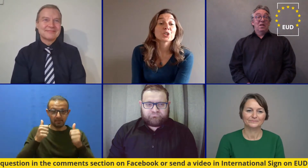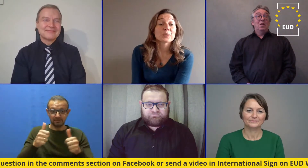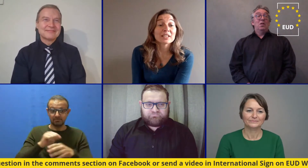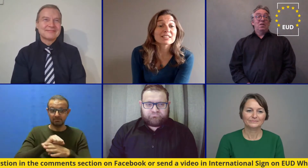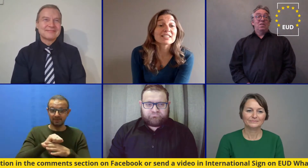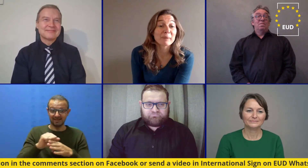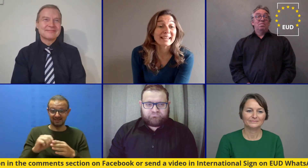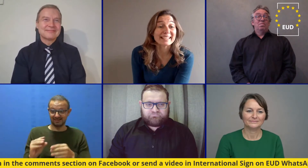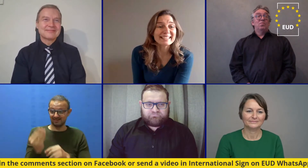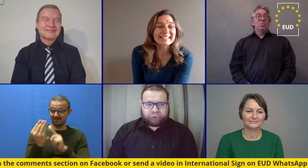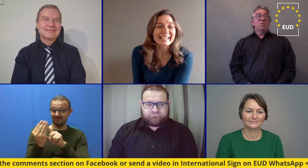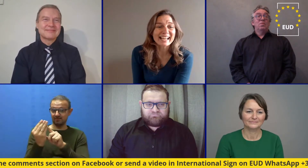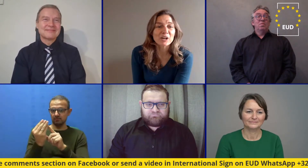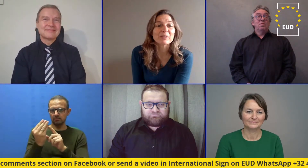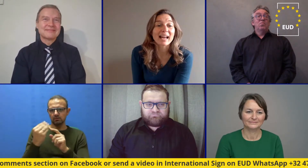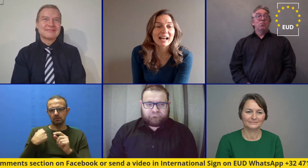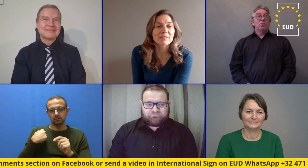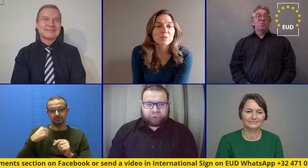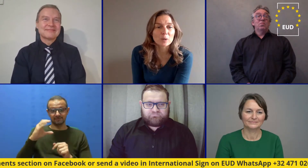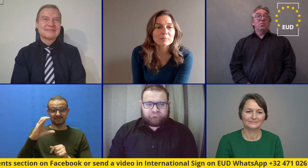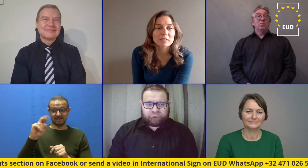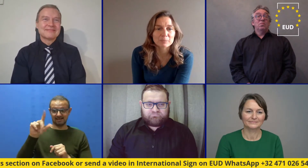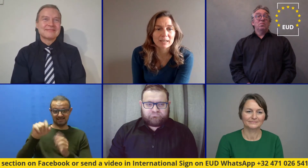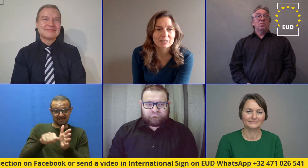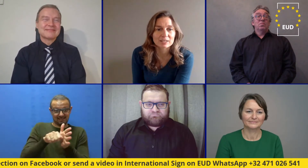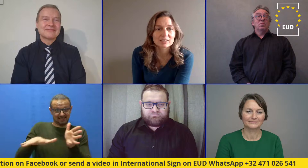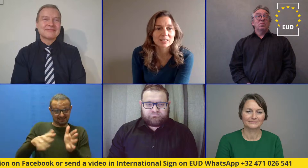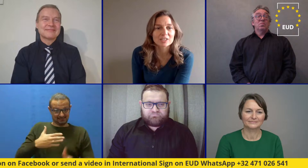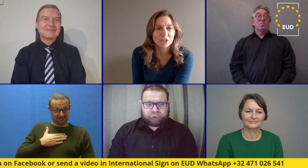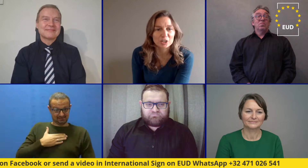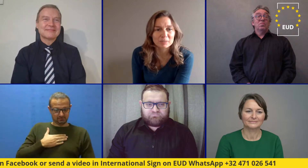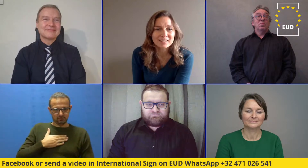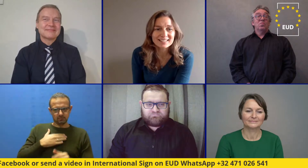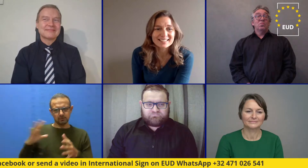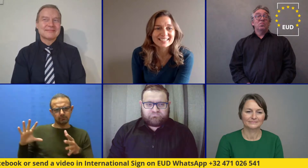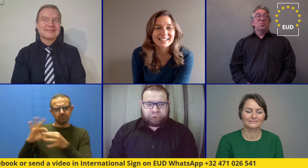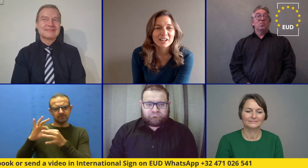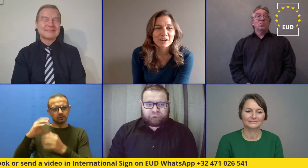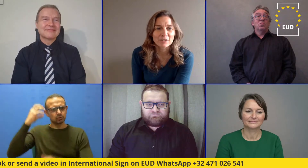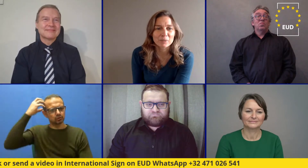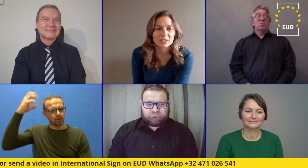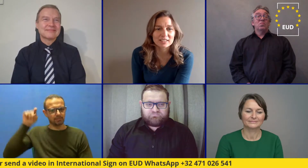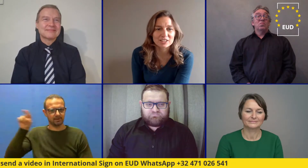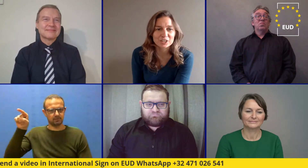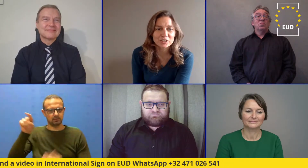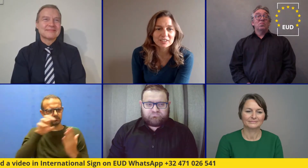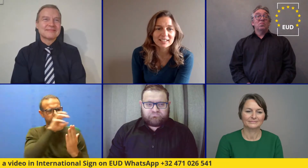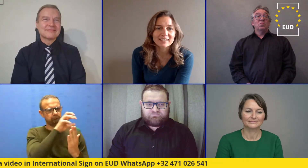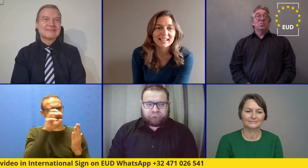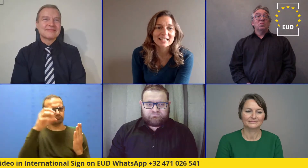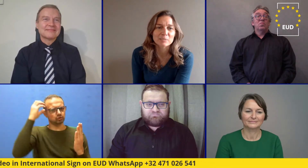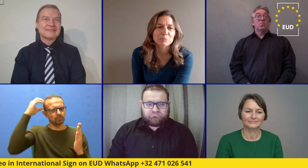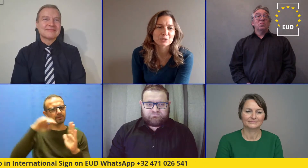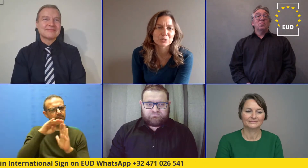So here in Spain, we have one best practices document from our center, and that has been